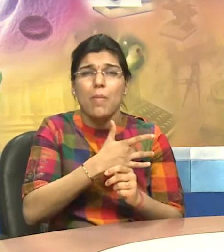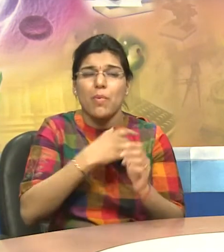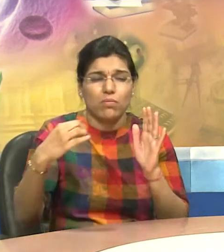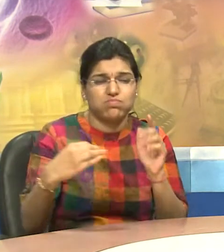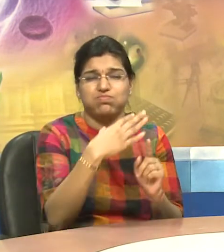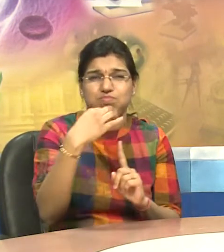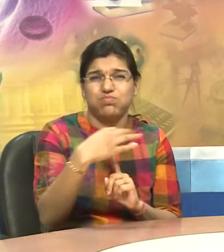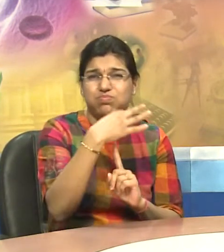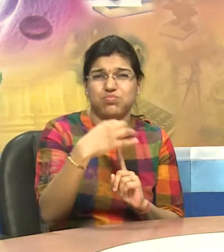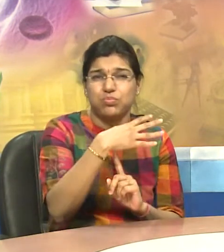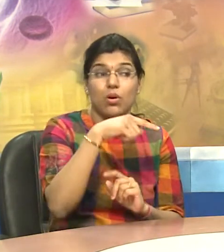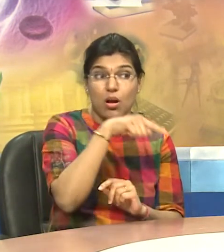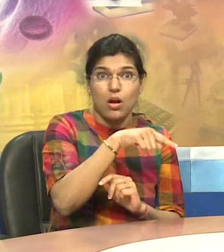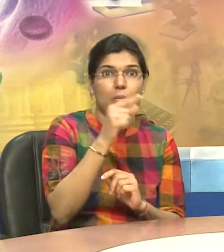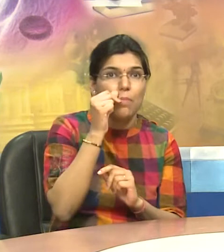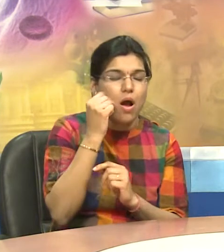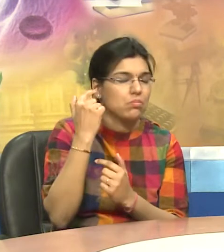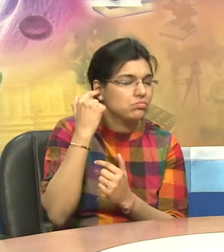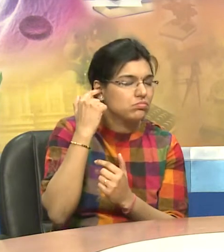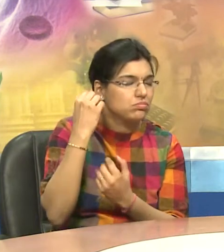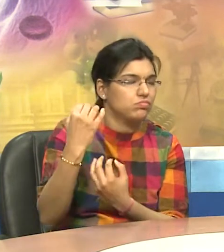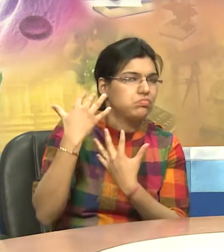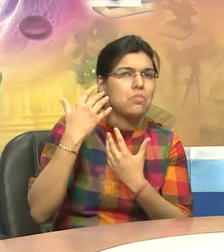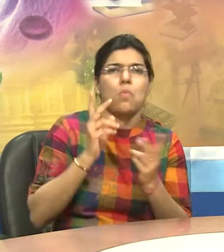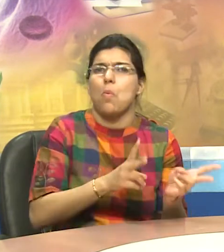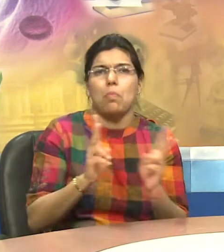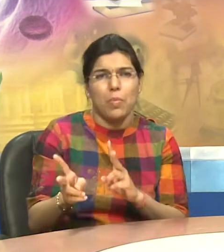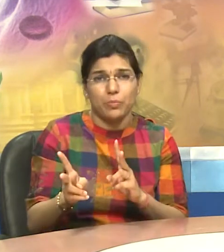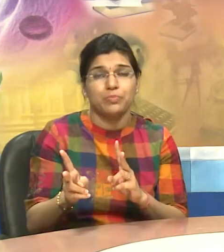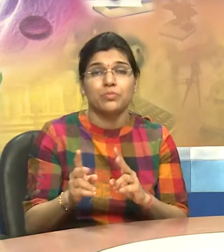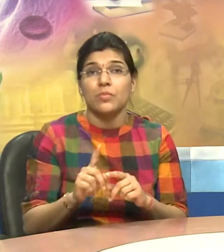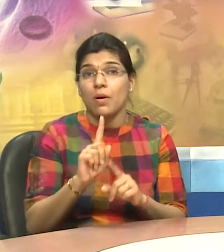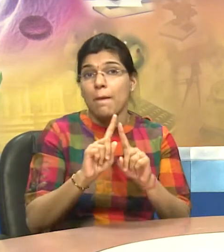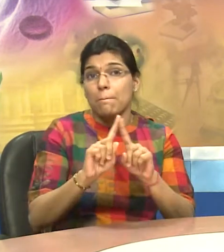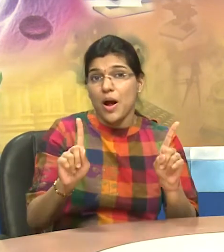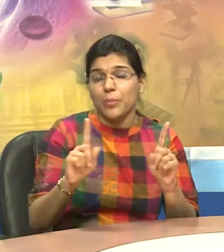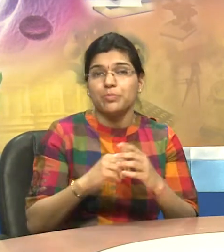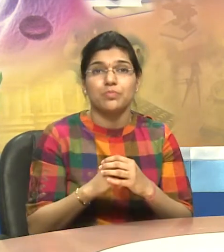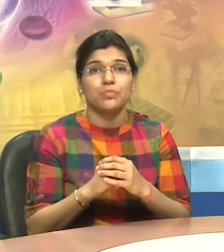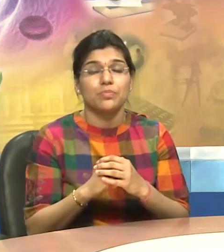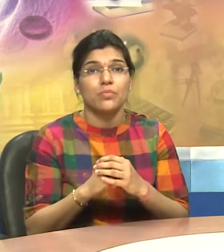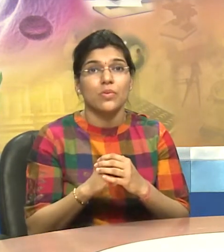a horn, any road, I can easily sleep. Man, it doesn't affect me.